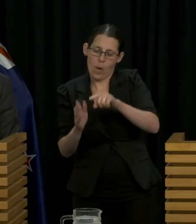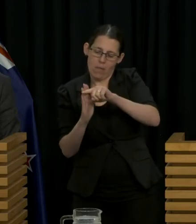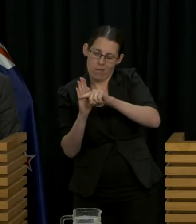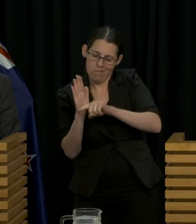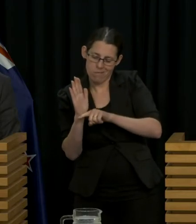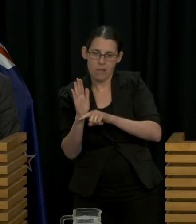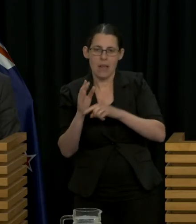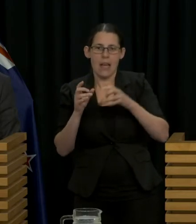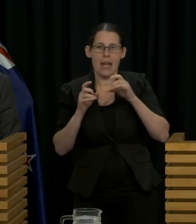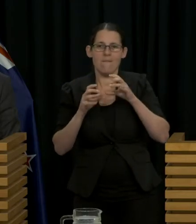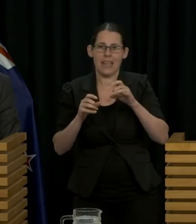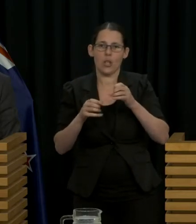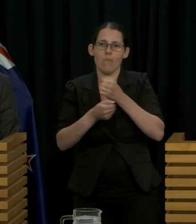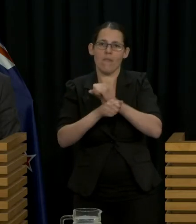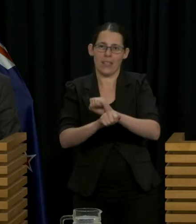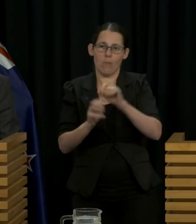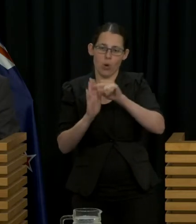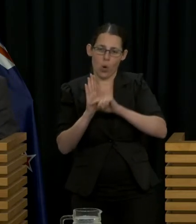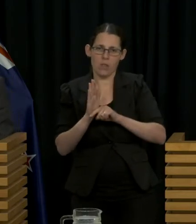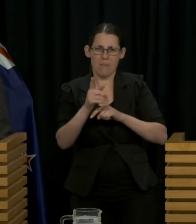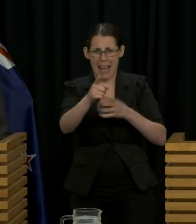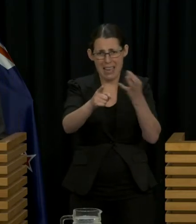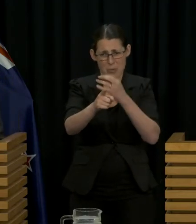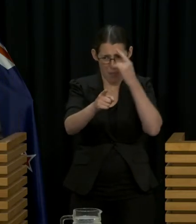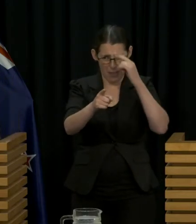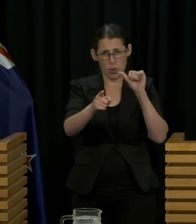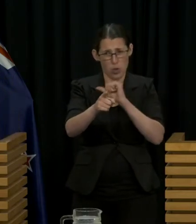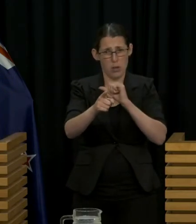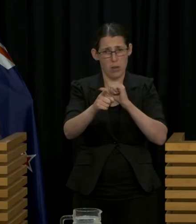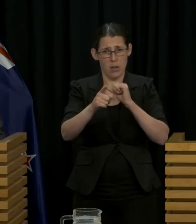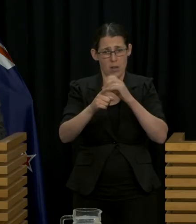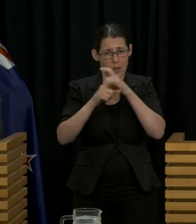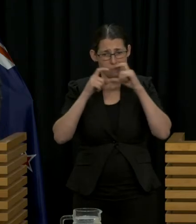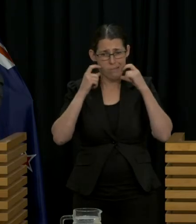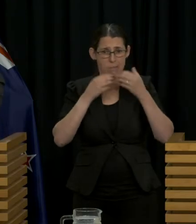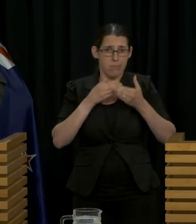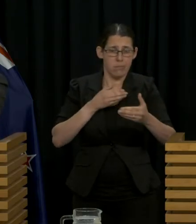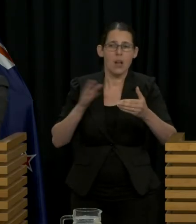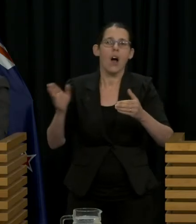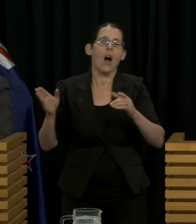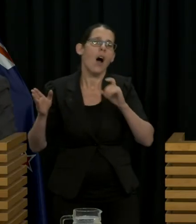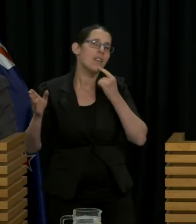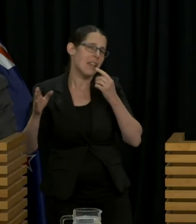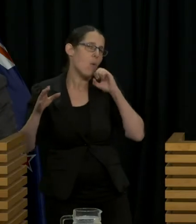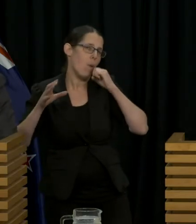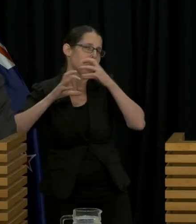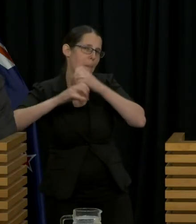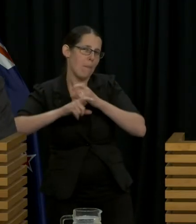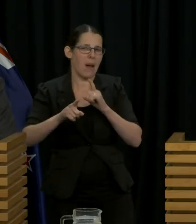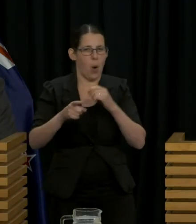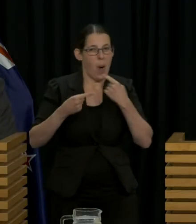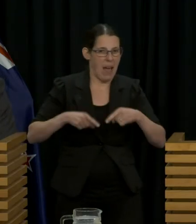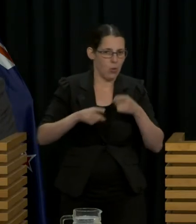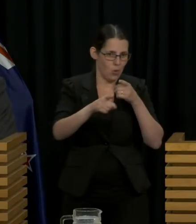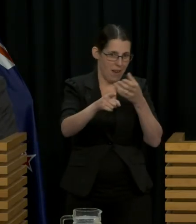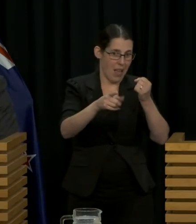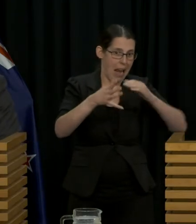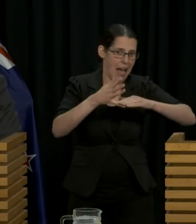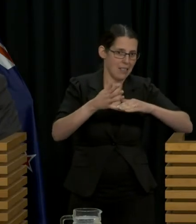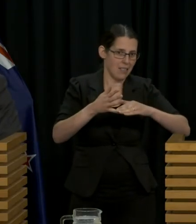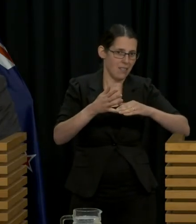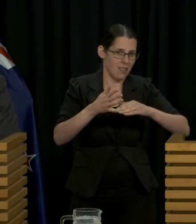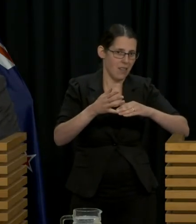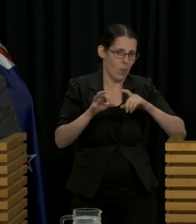those are reviewed regularly. Be wearing them I all did the say time? that we were going to wrap up there, but I'll let you have the lucky last question. All right, just on